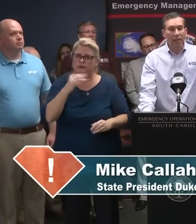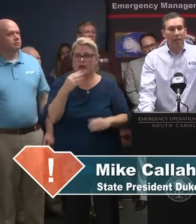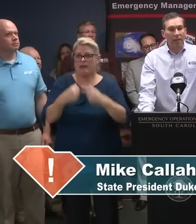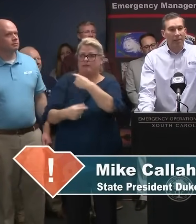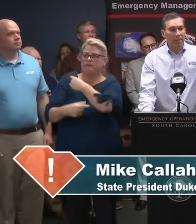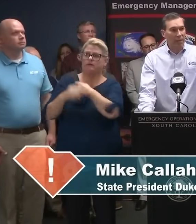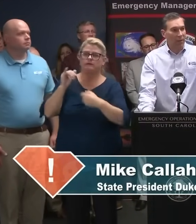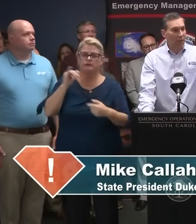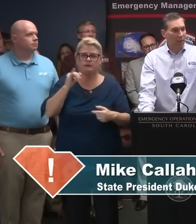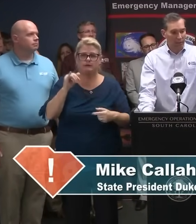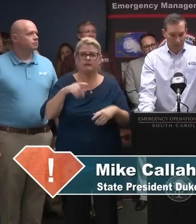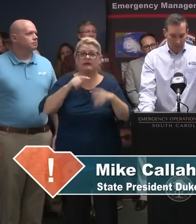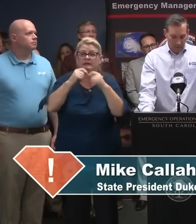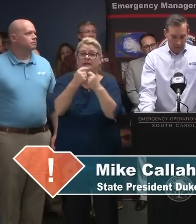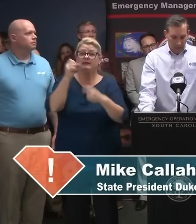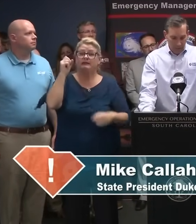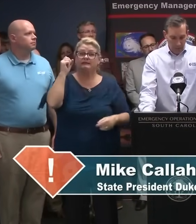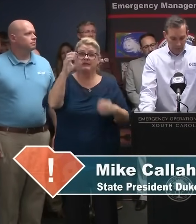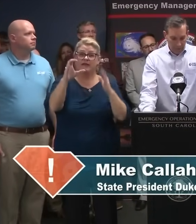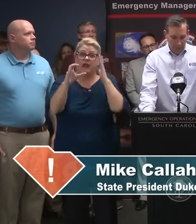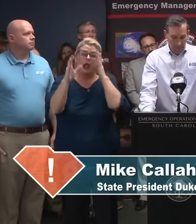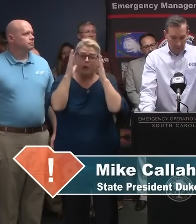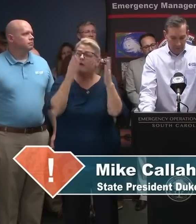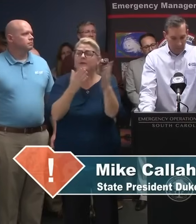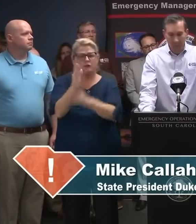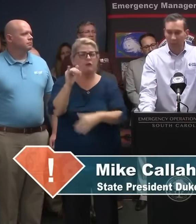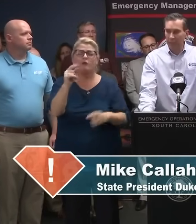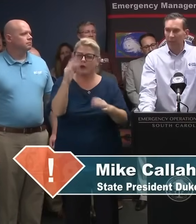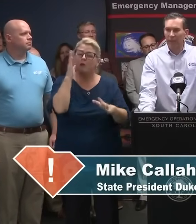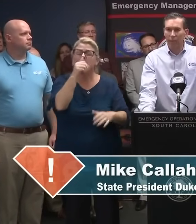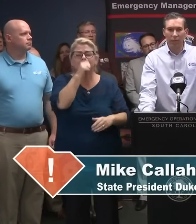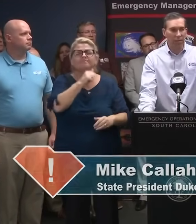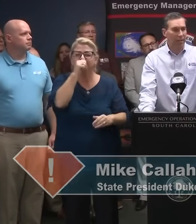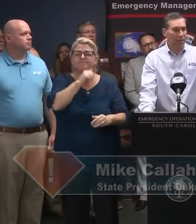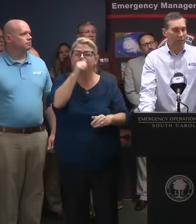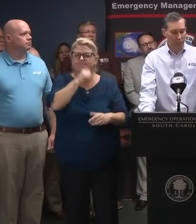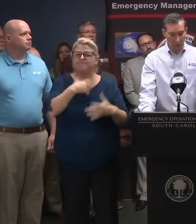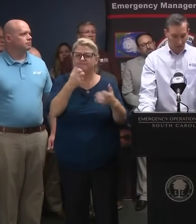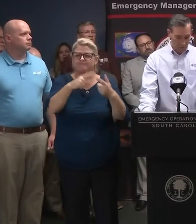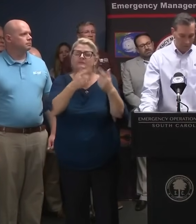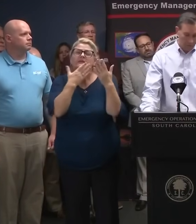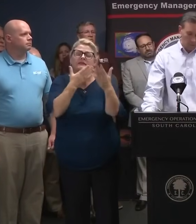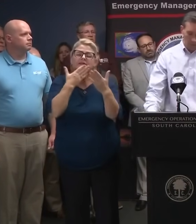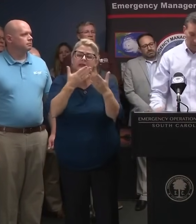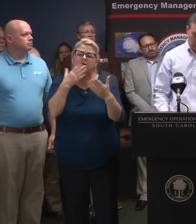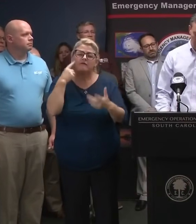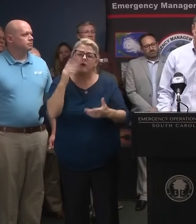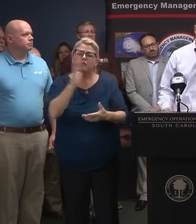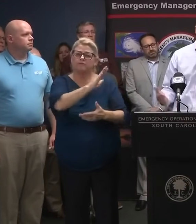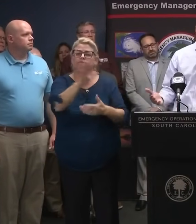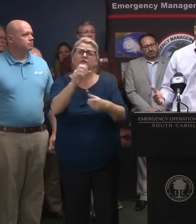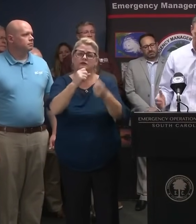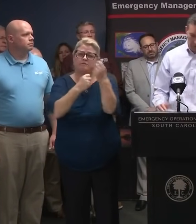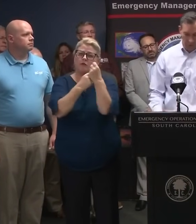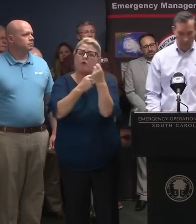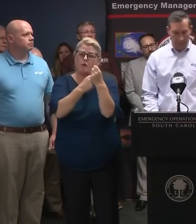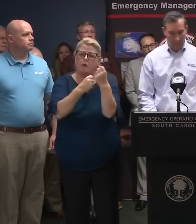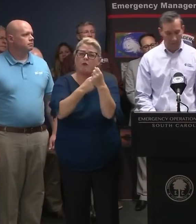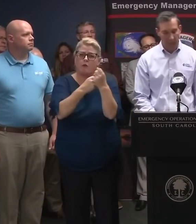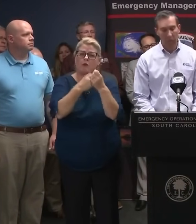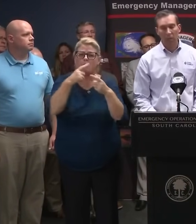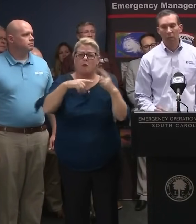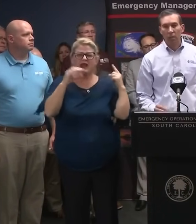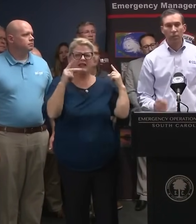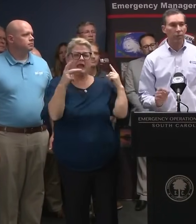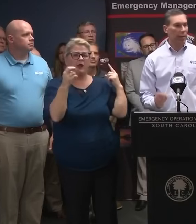me. Team South Carolina is certainly going to get through this, and I just want to express my appreciation for all of the support that we feel, as Keller talked